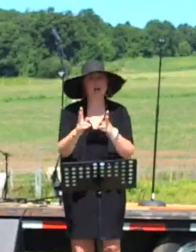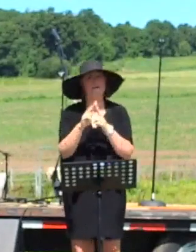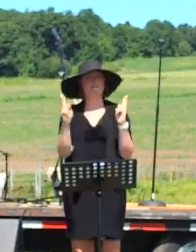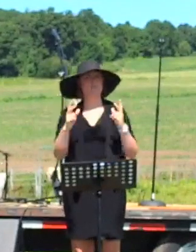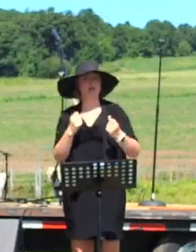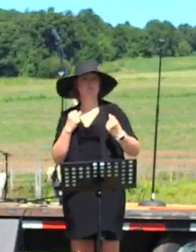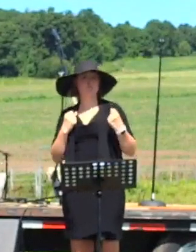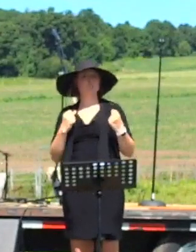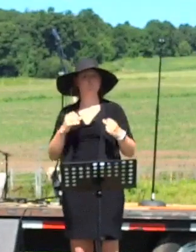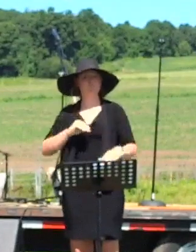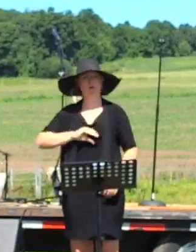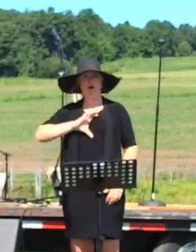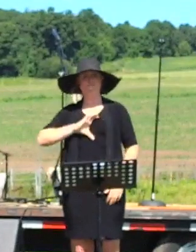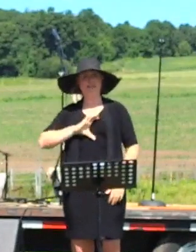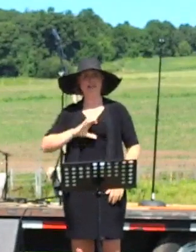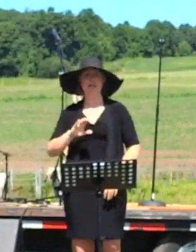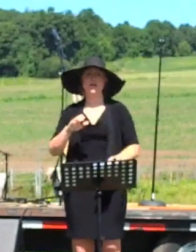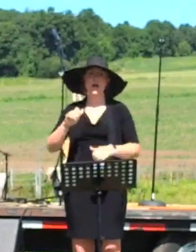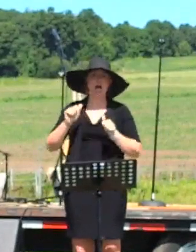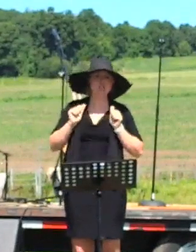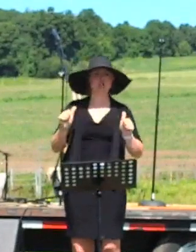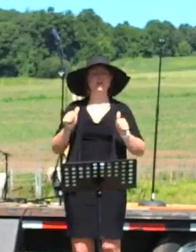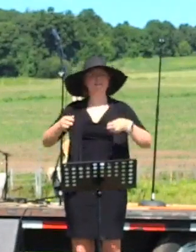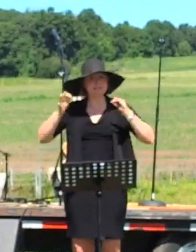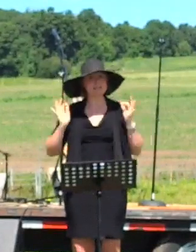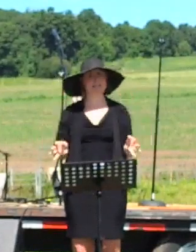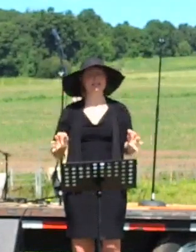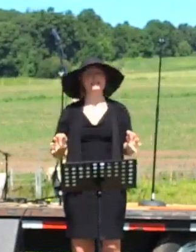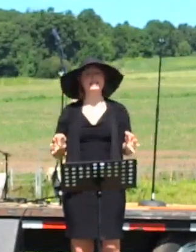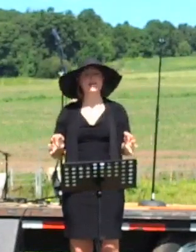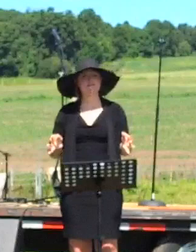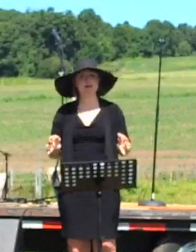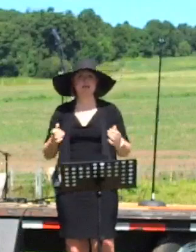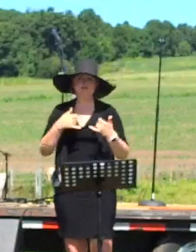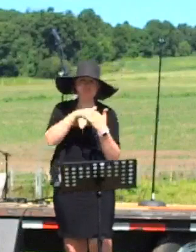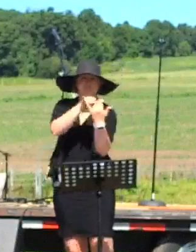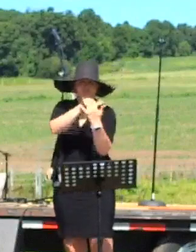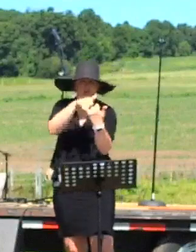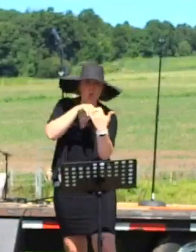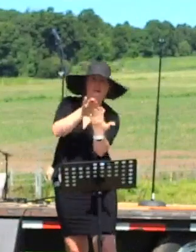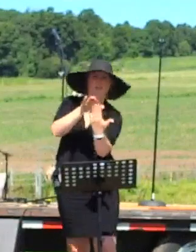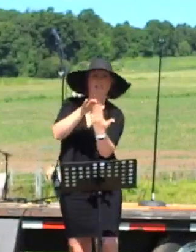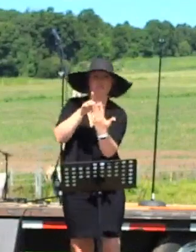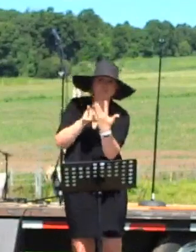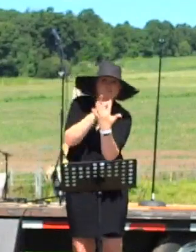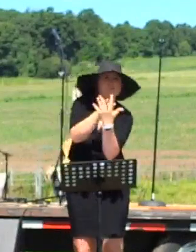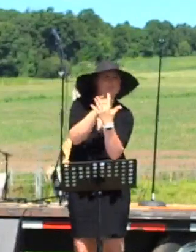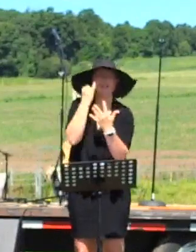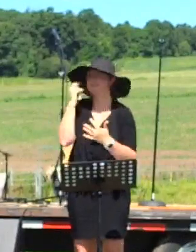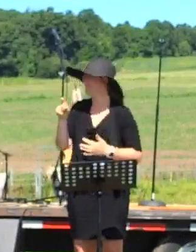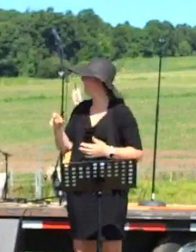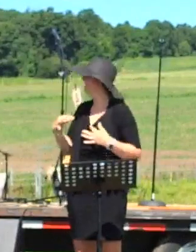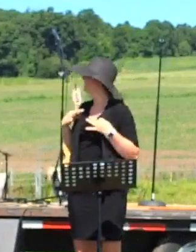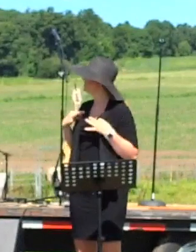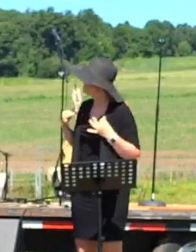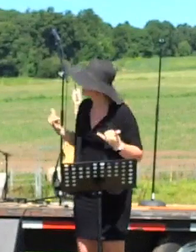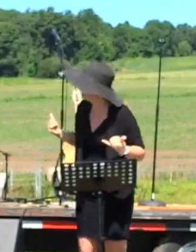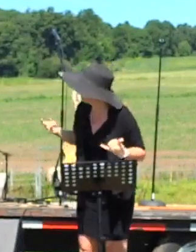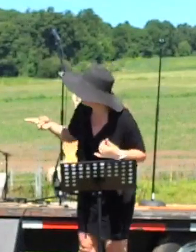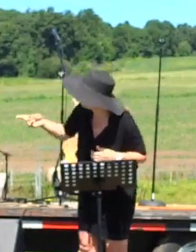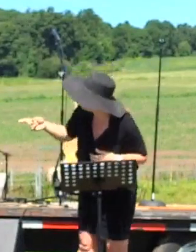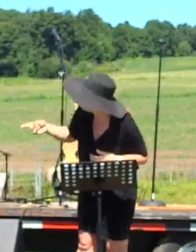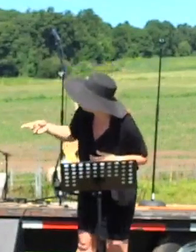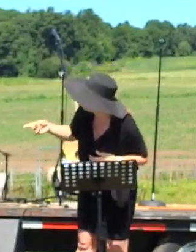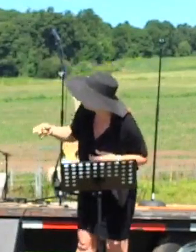They are assertive and decisive. They can be confrontational when needed. Oh, there it is. There's his shirt. Aww.